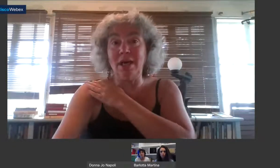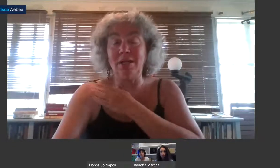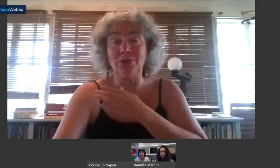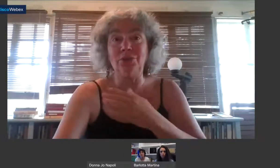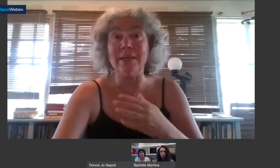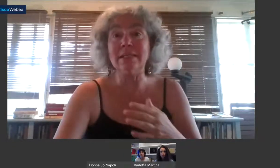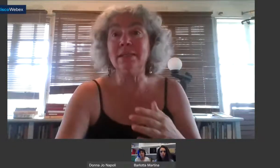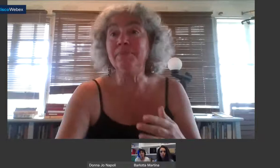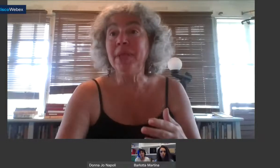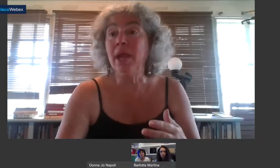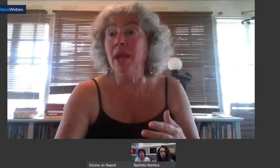joint.